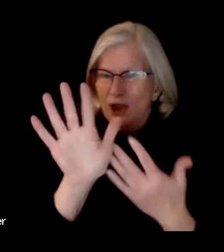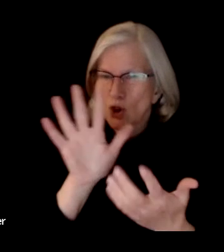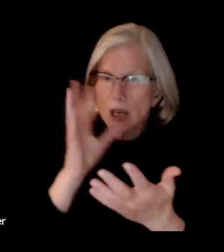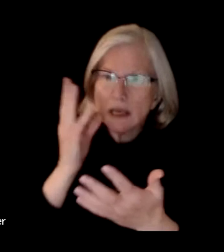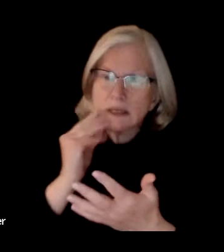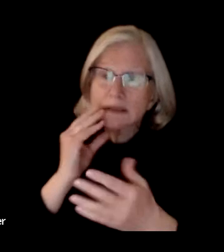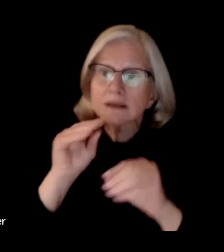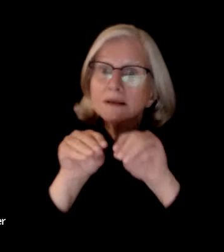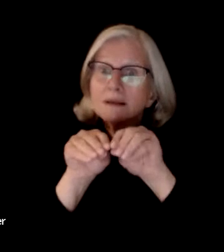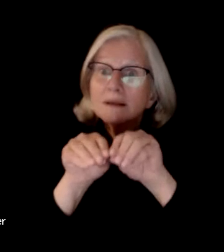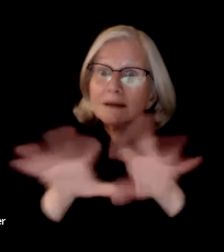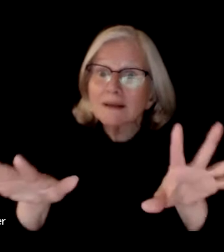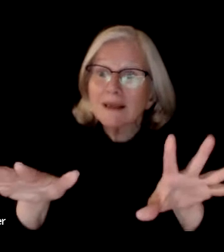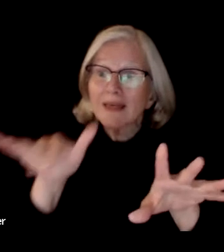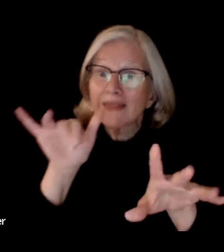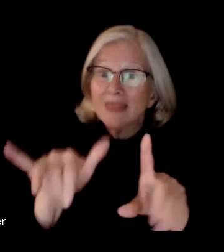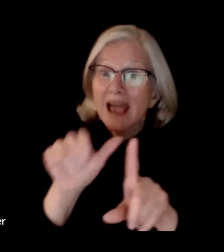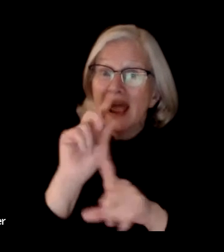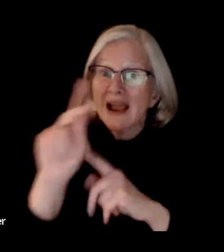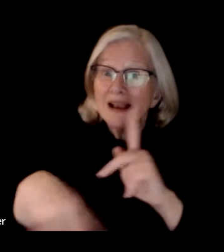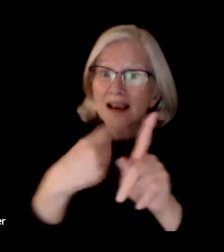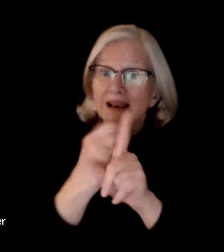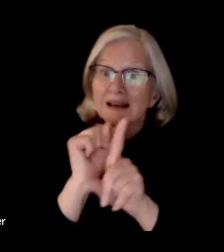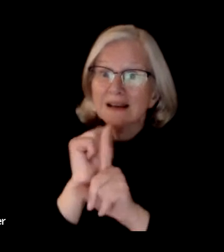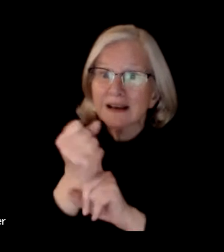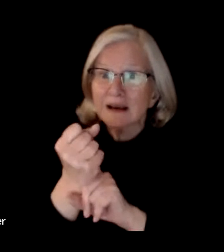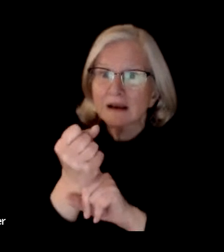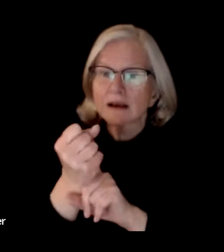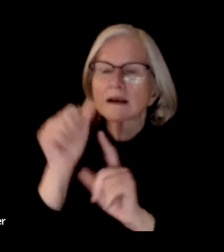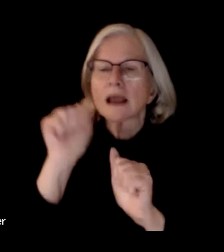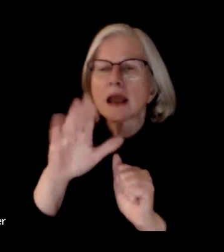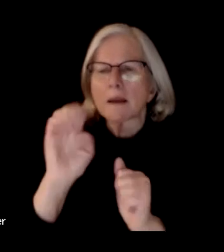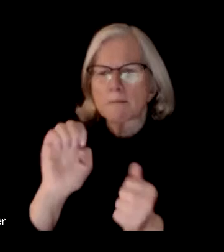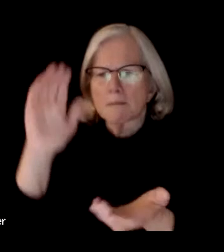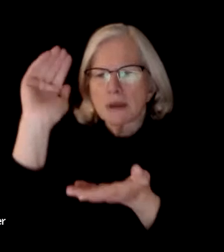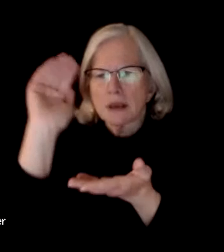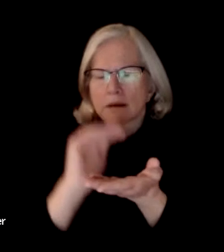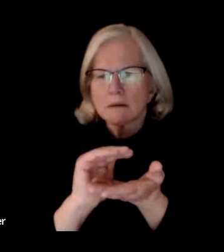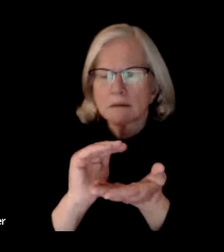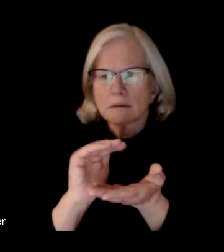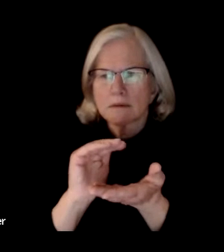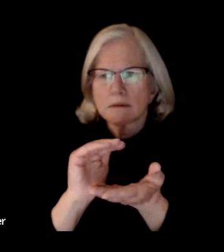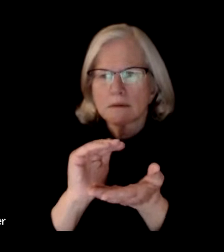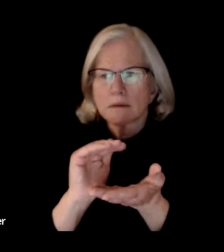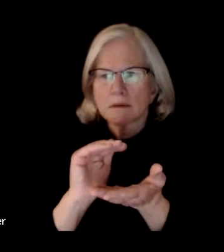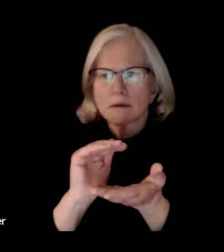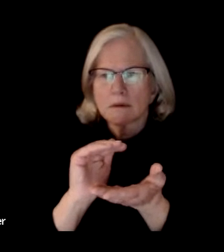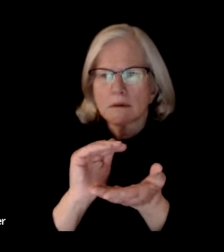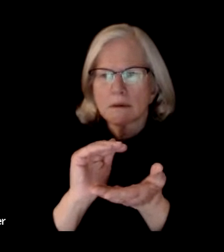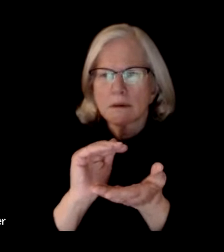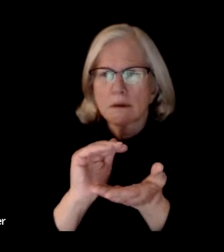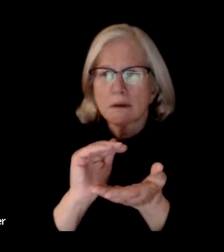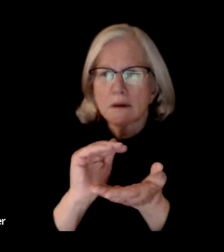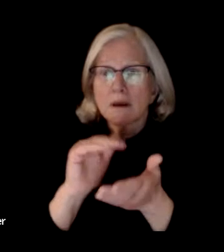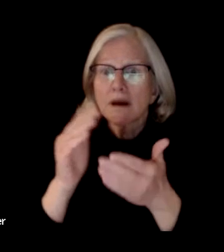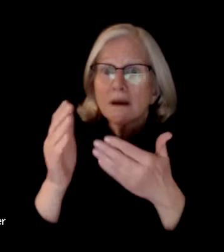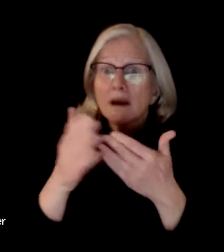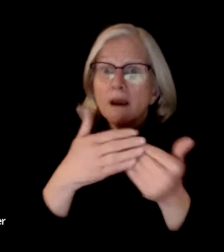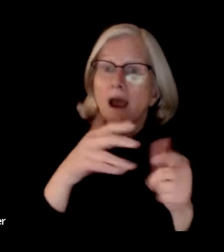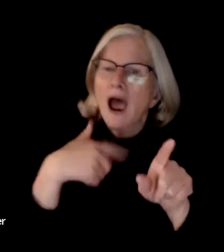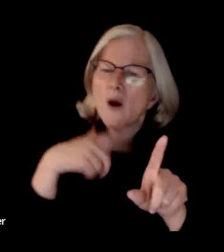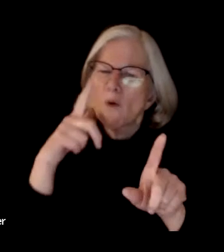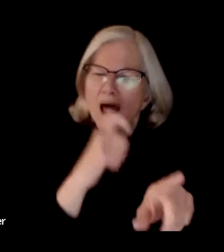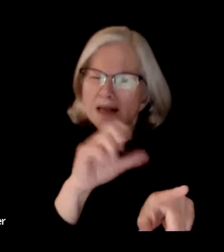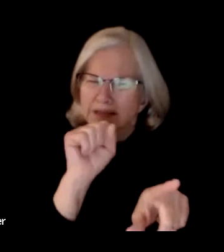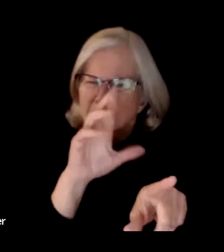settings could be mitigated. So that was positive news. But I'll let Sarah comment if she's heard anything about